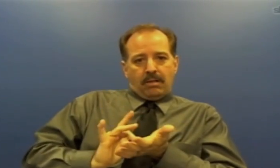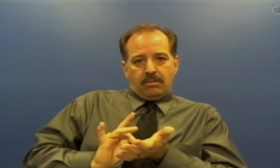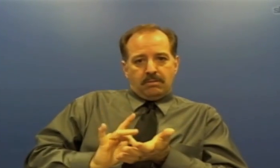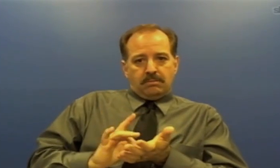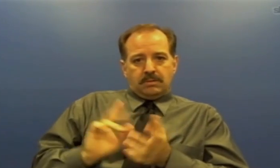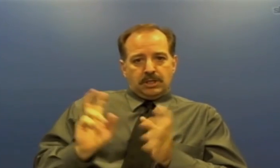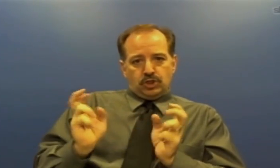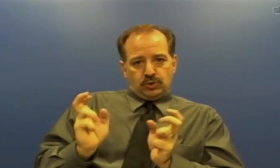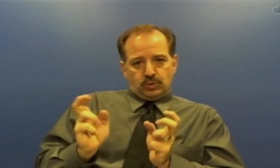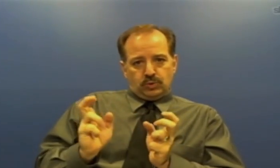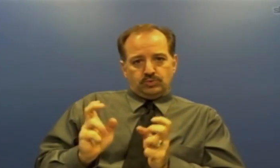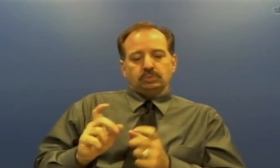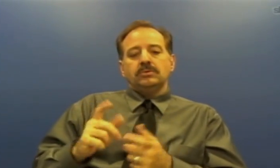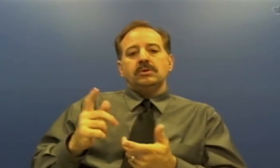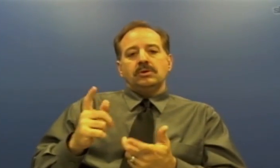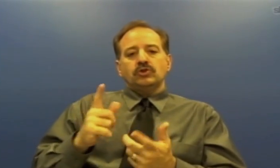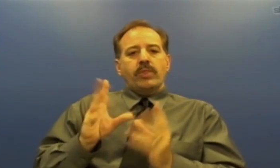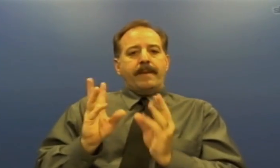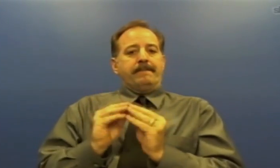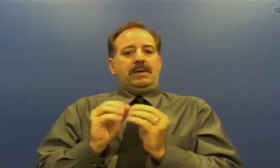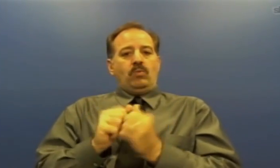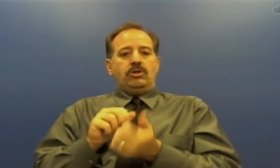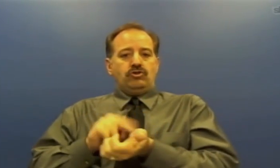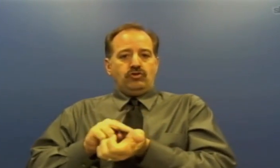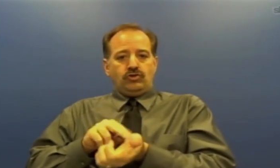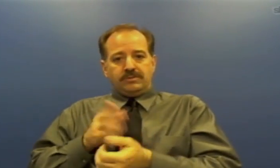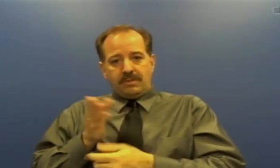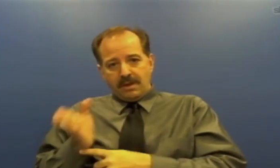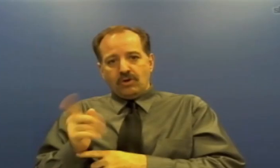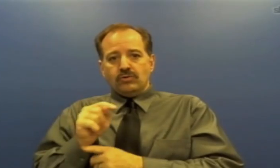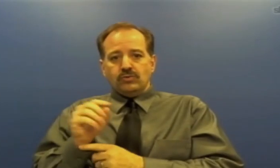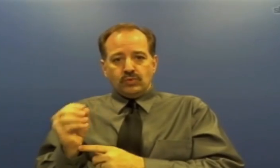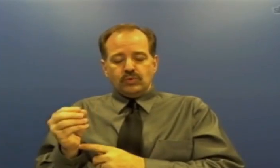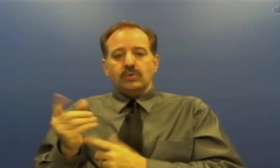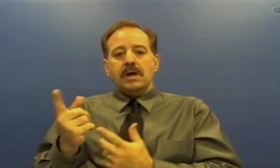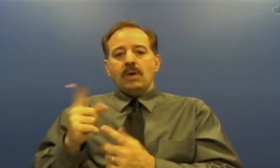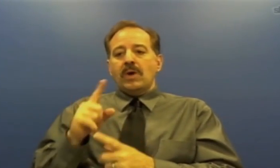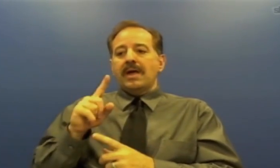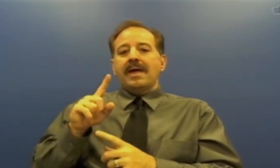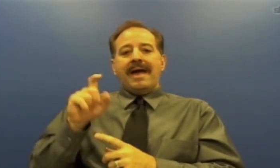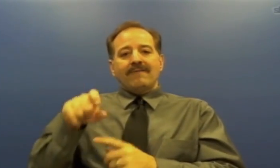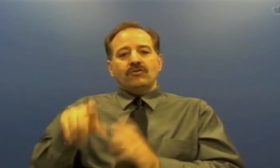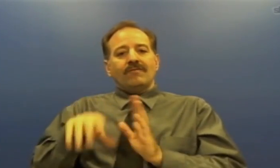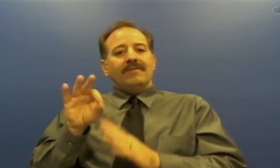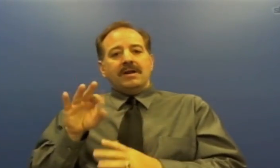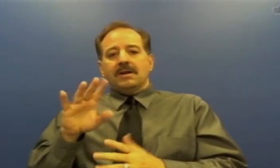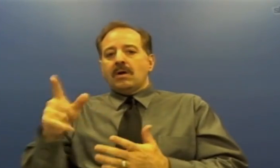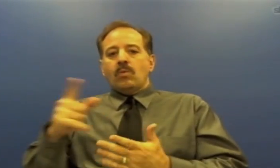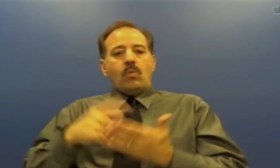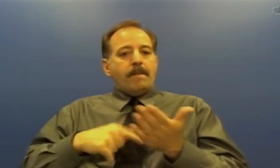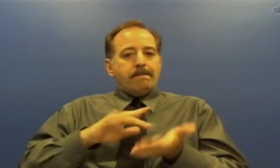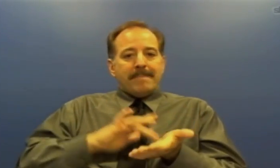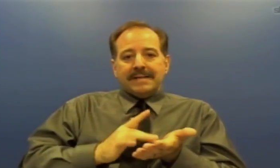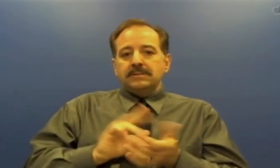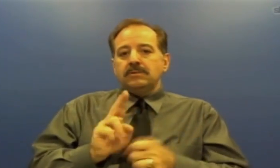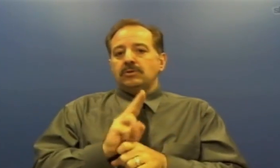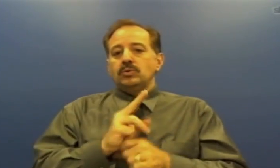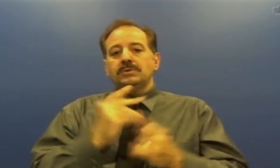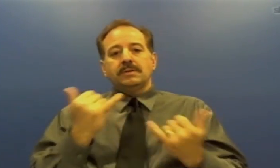different questions about their medical history. And in doing so, they'll meet with a nurse to get those questions answered. The